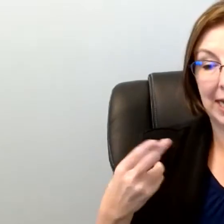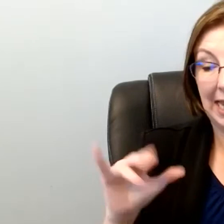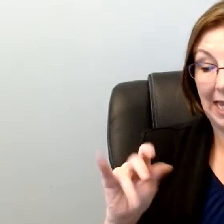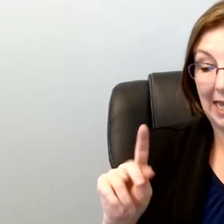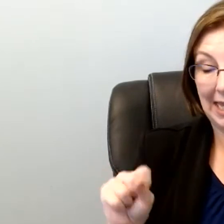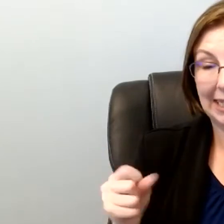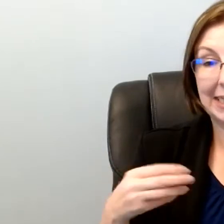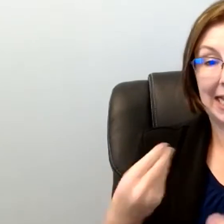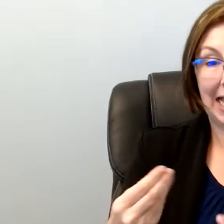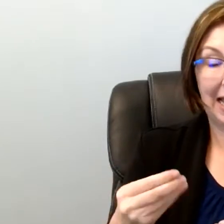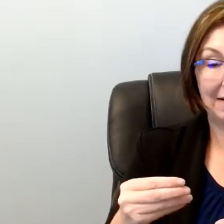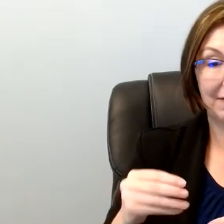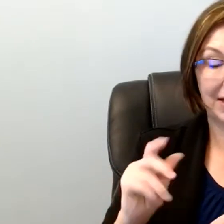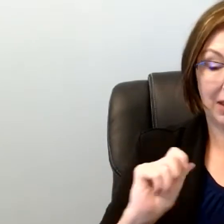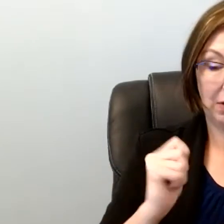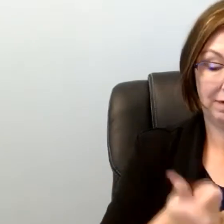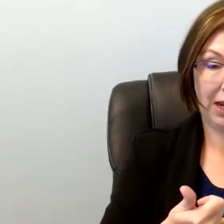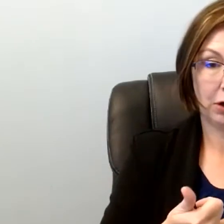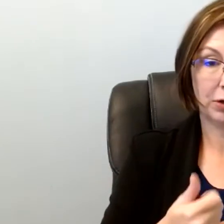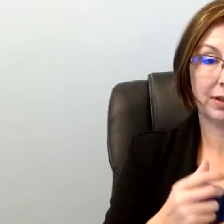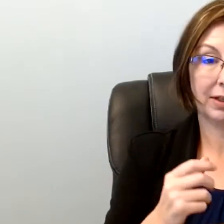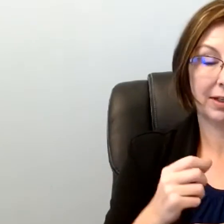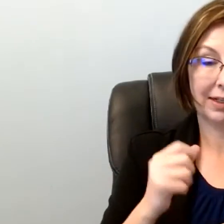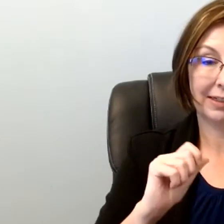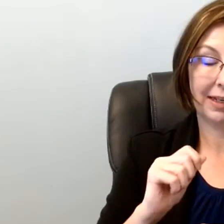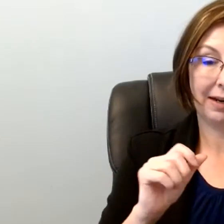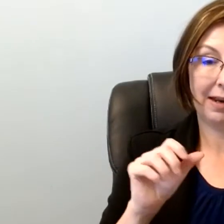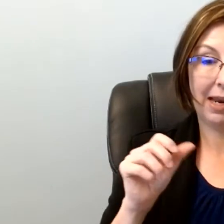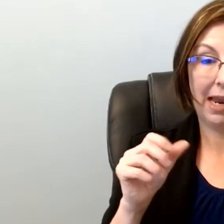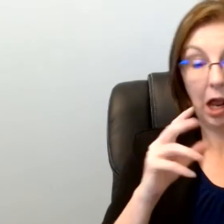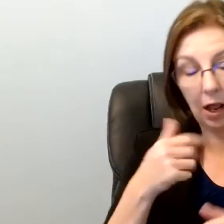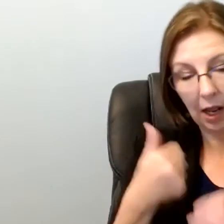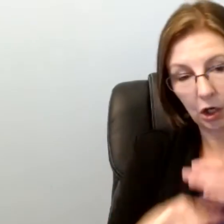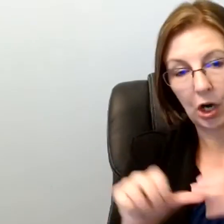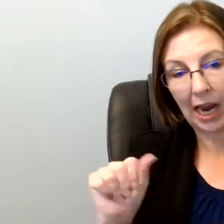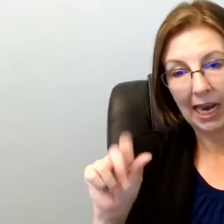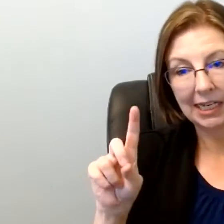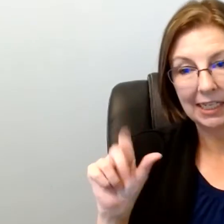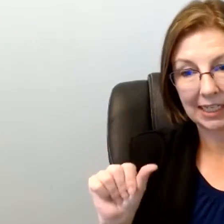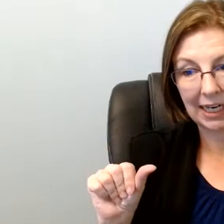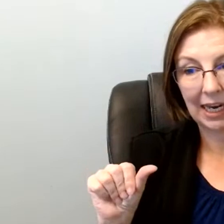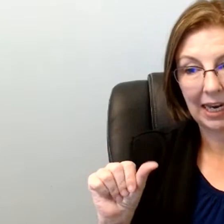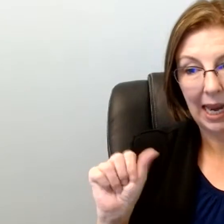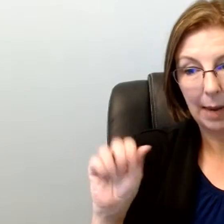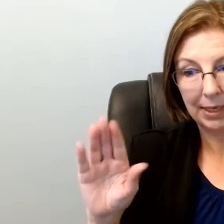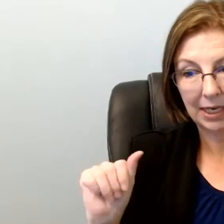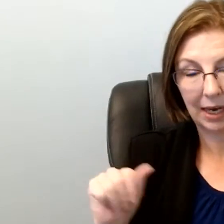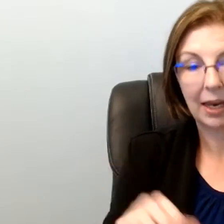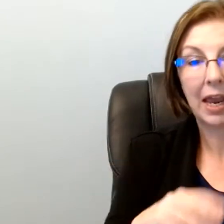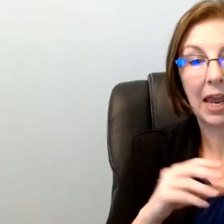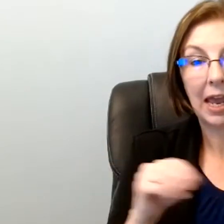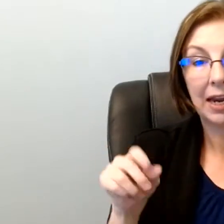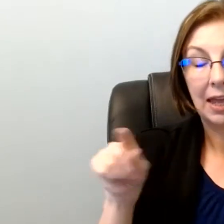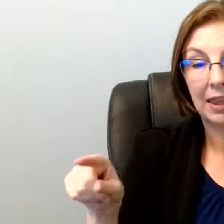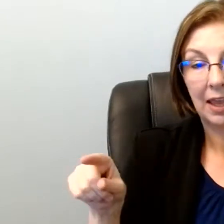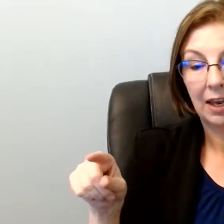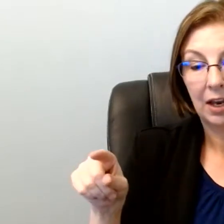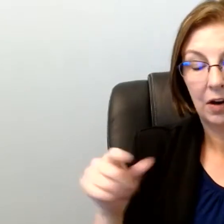EAC with the Help America Vote Act, HAVA, their promulgation of voluntary voting systems